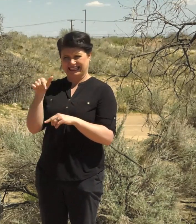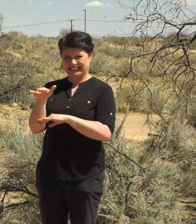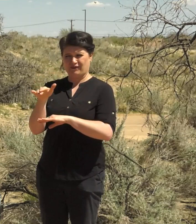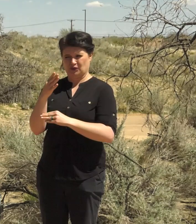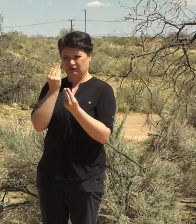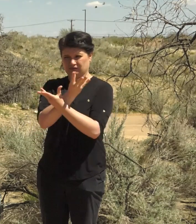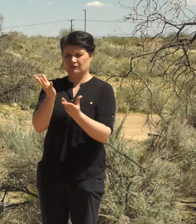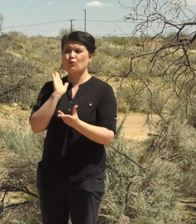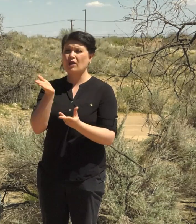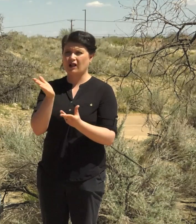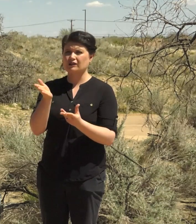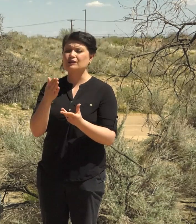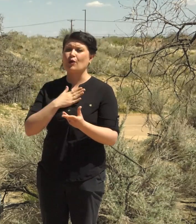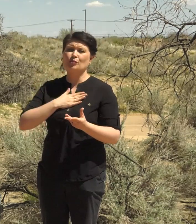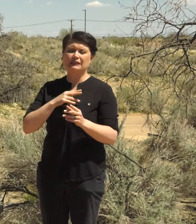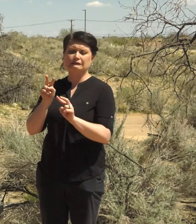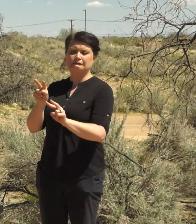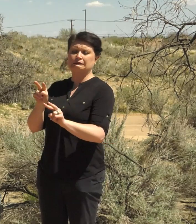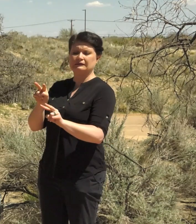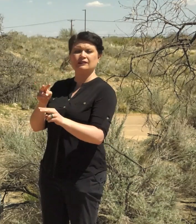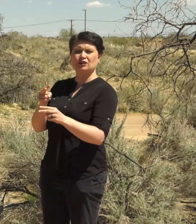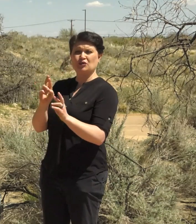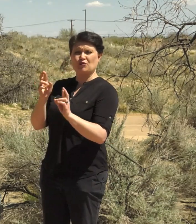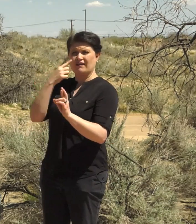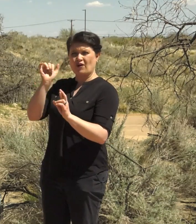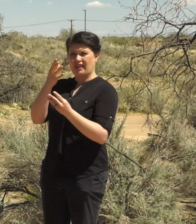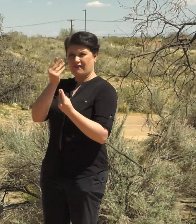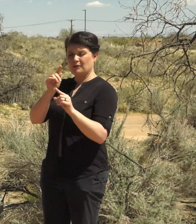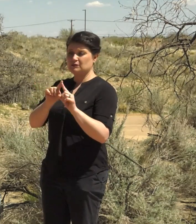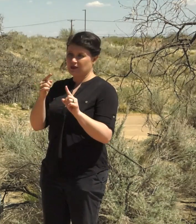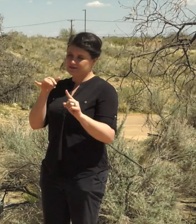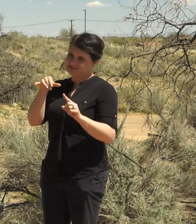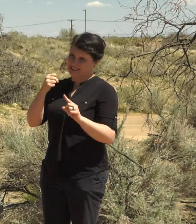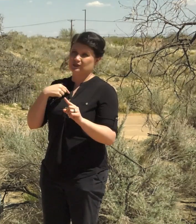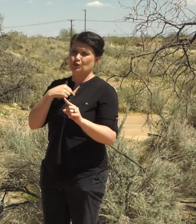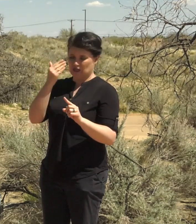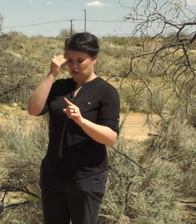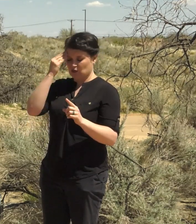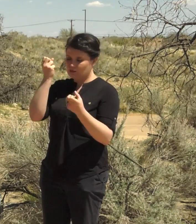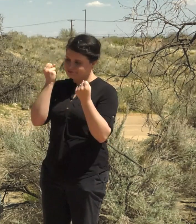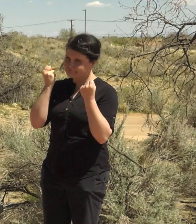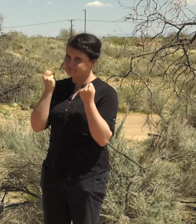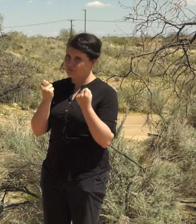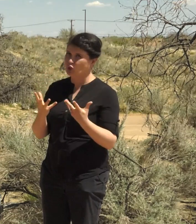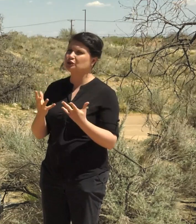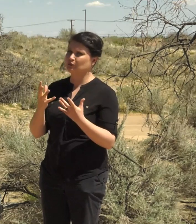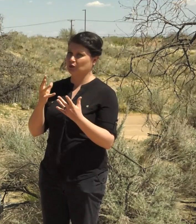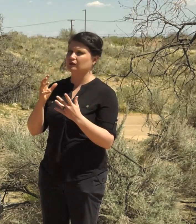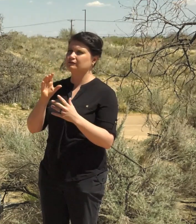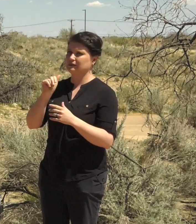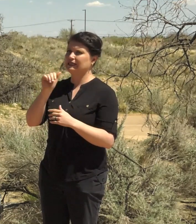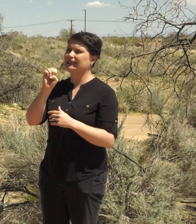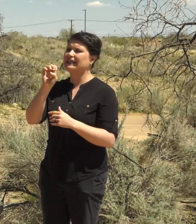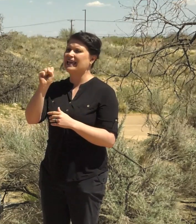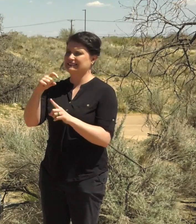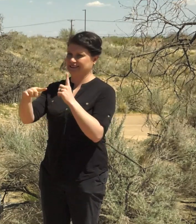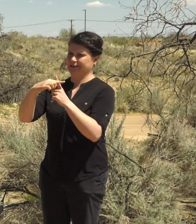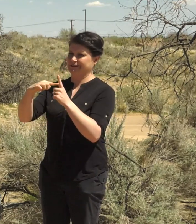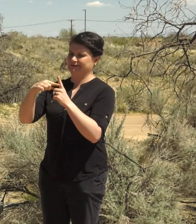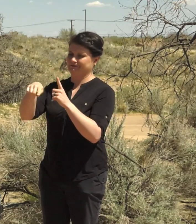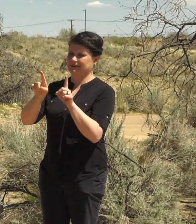So stay tuned for more. But again, we are aware of multiple cases and at